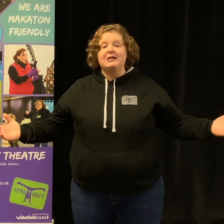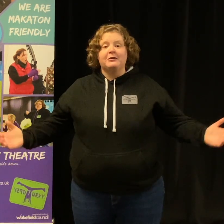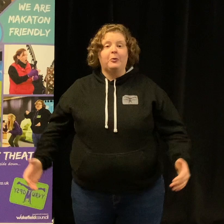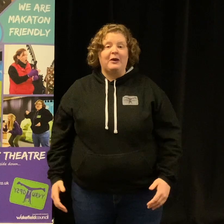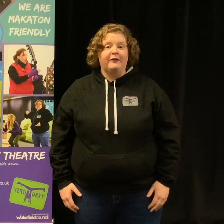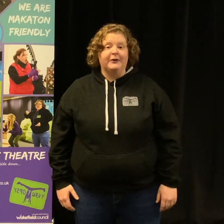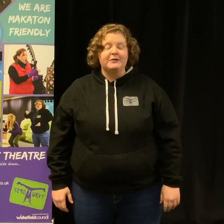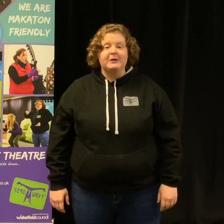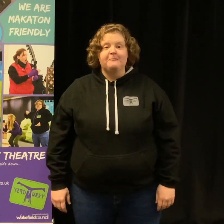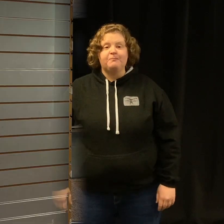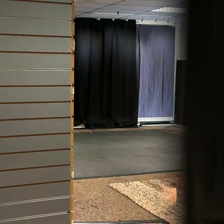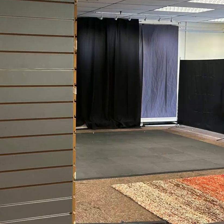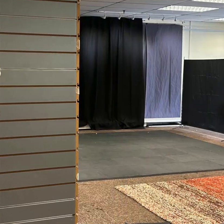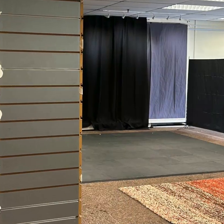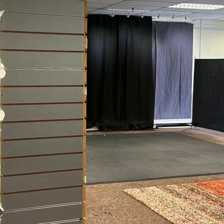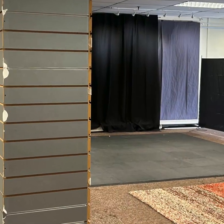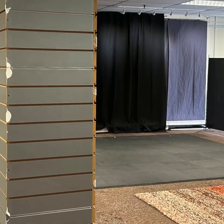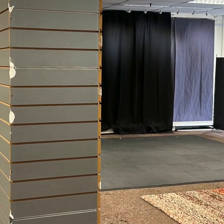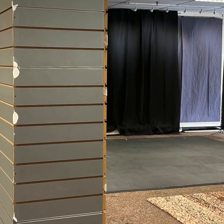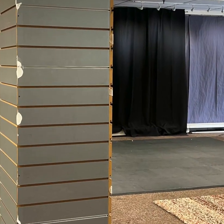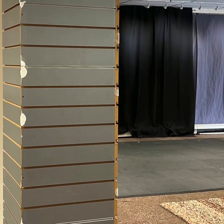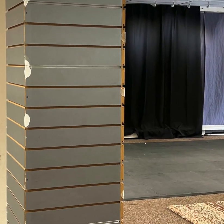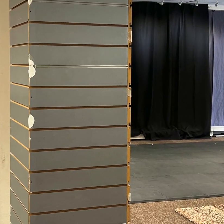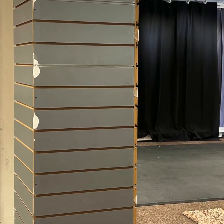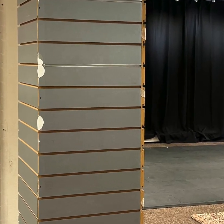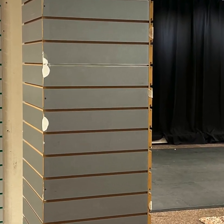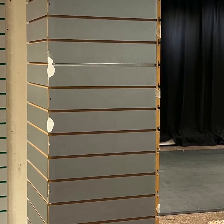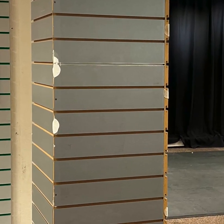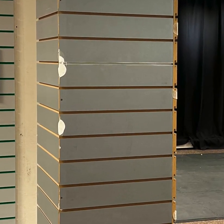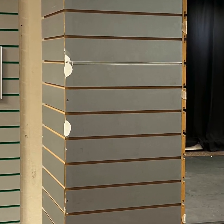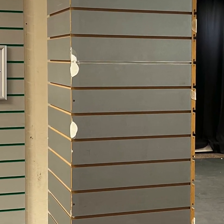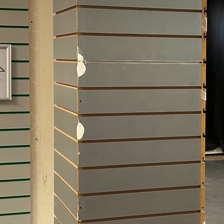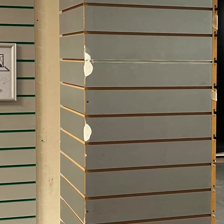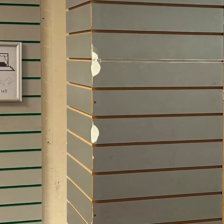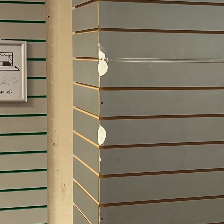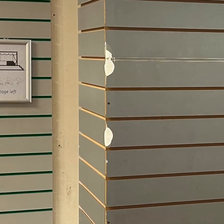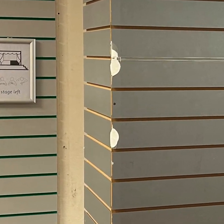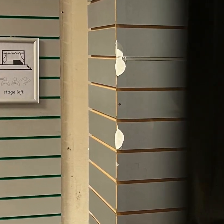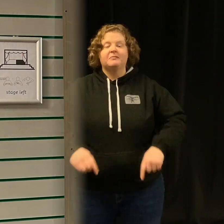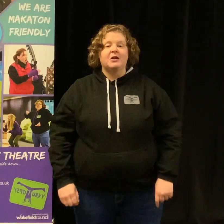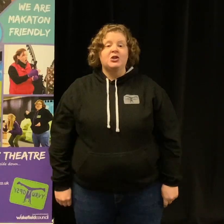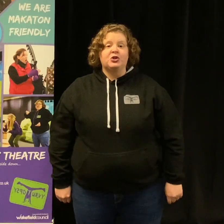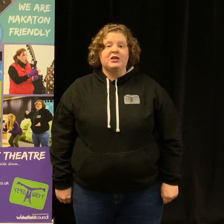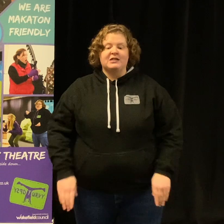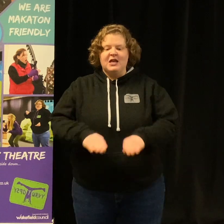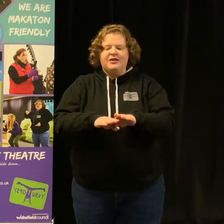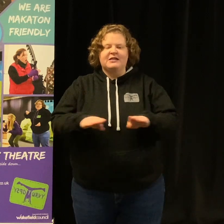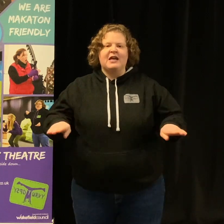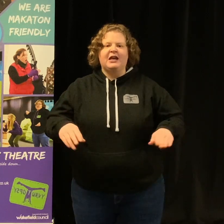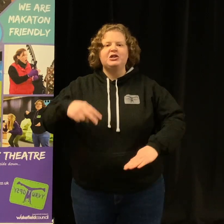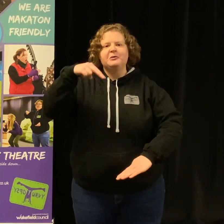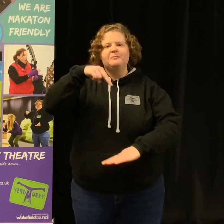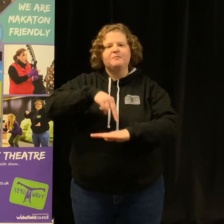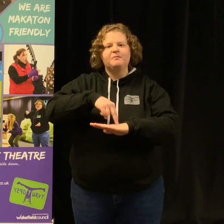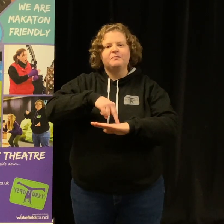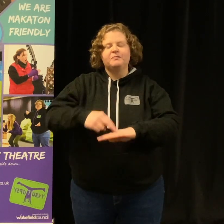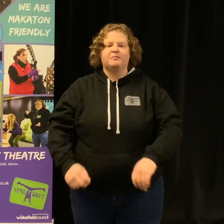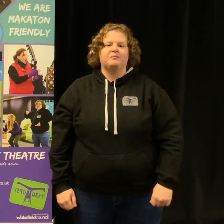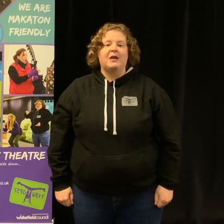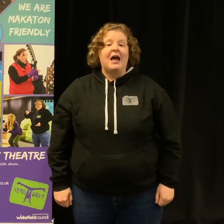in Wakefield. Here you'll find lots and lots of Makaton symbols, such as the stage and